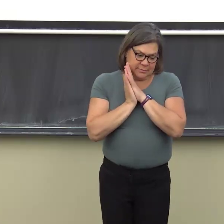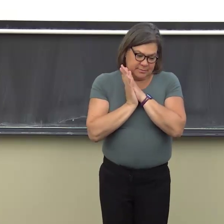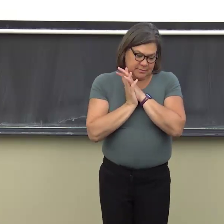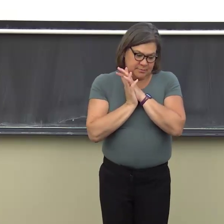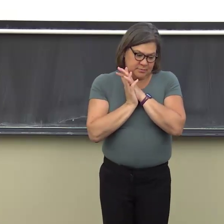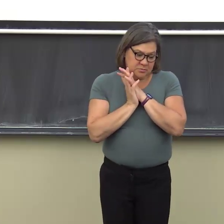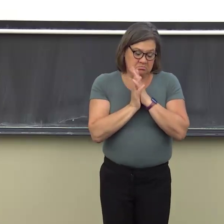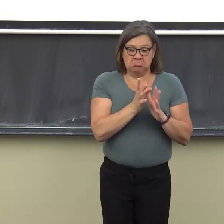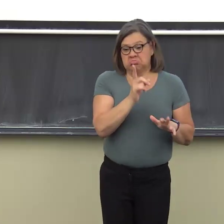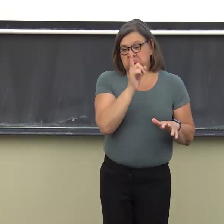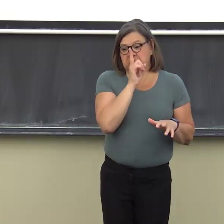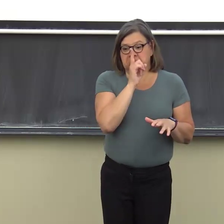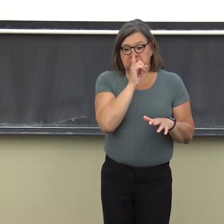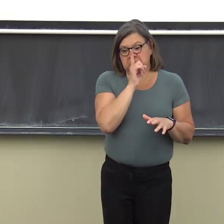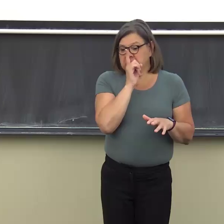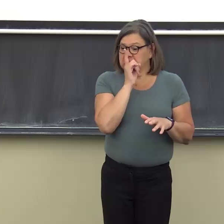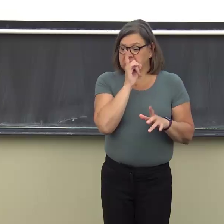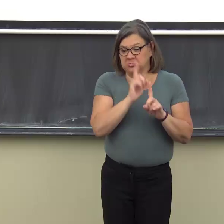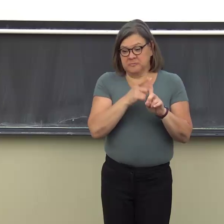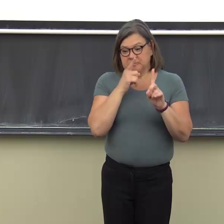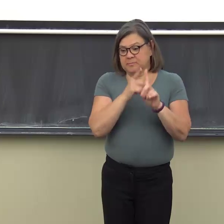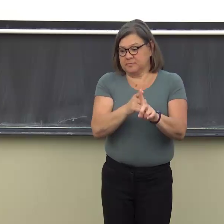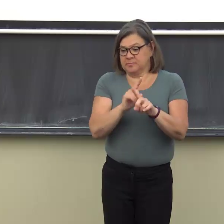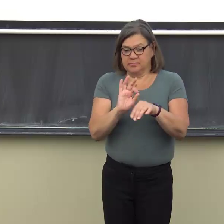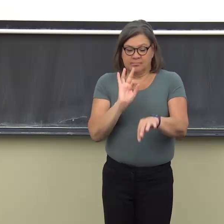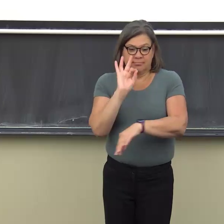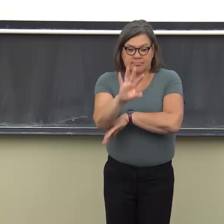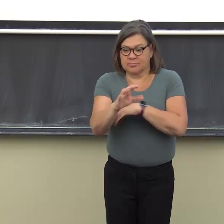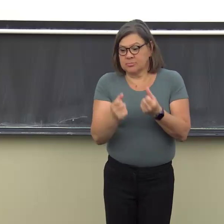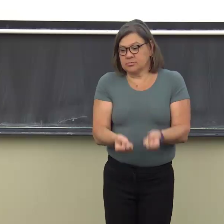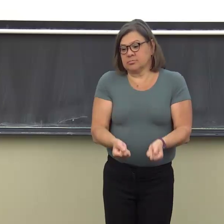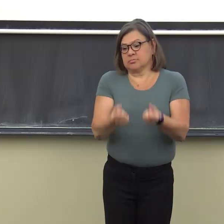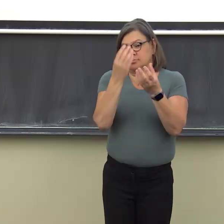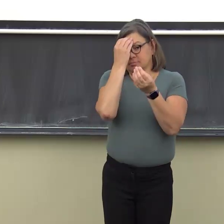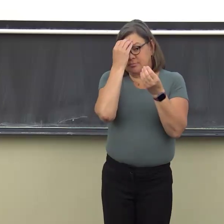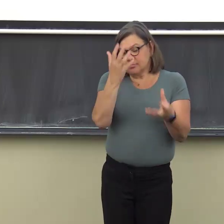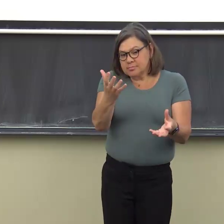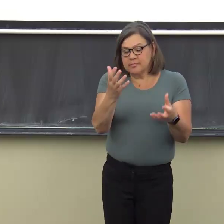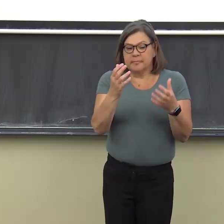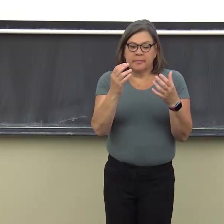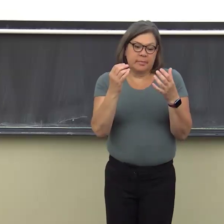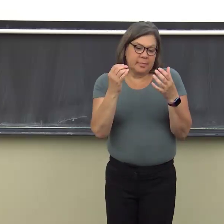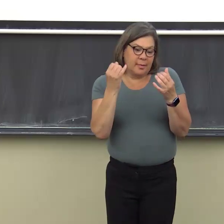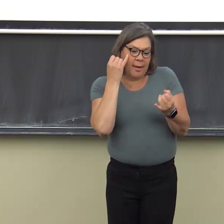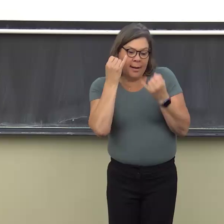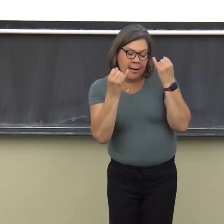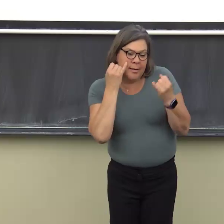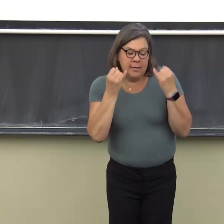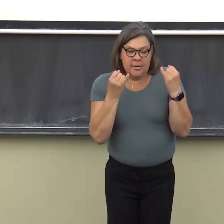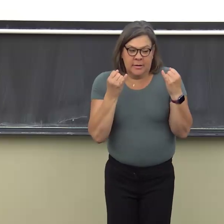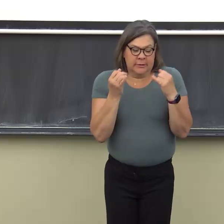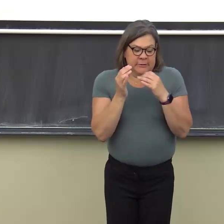don't have anything like very specific. Like there's so much information and ideas coming up that are so